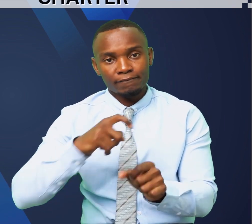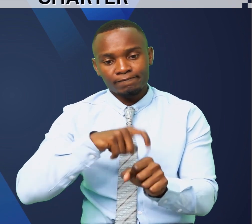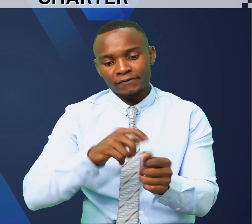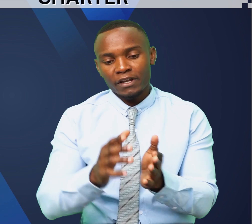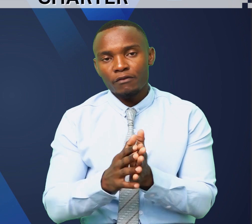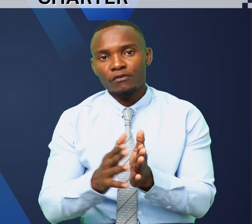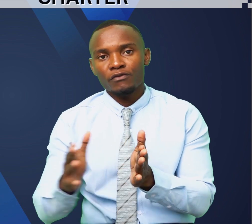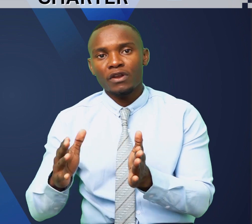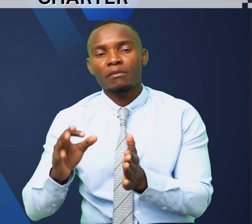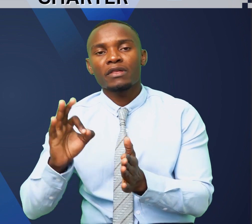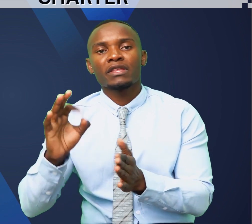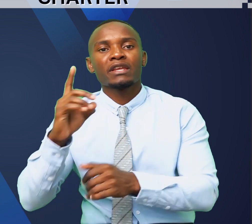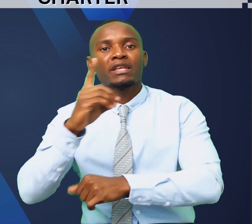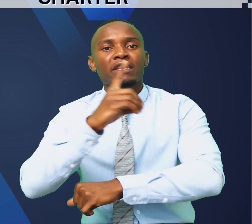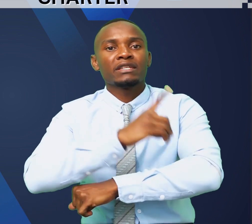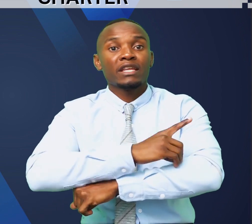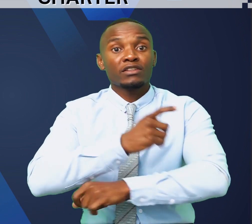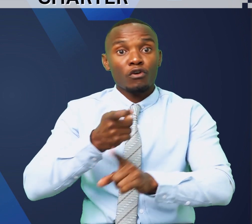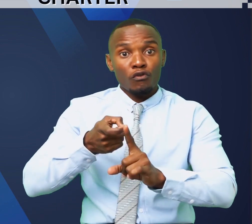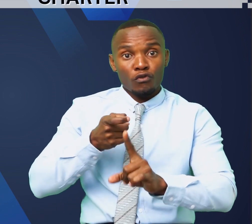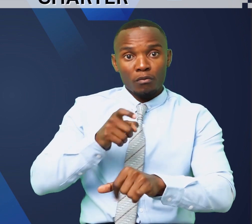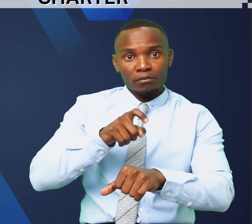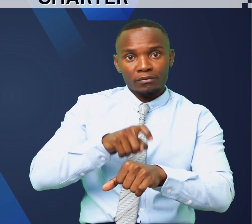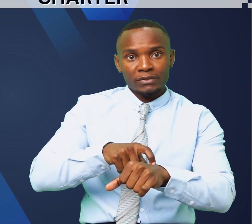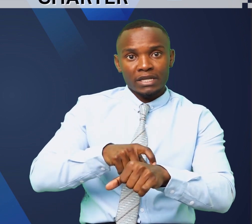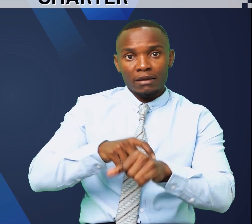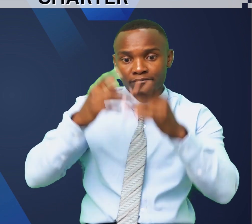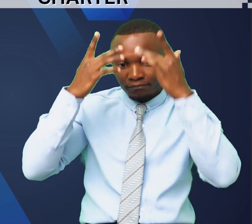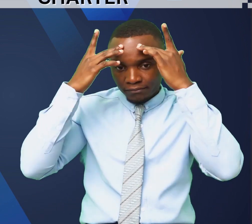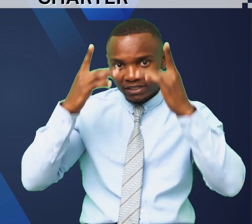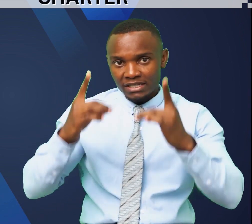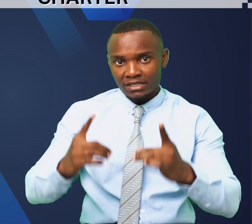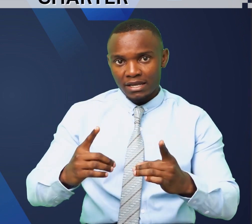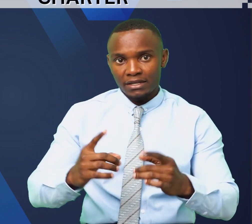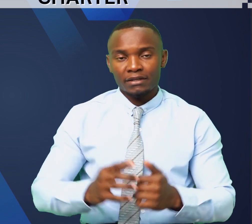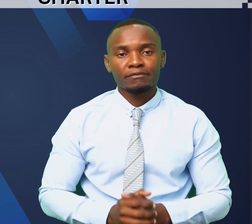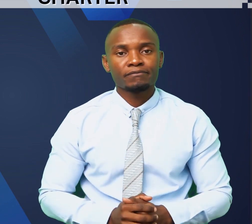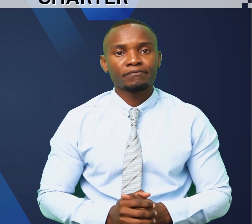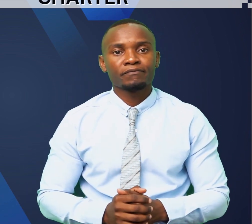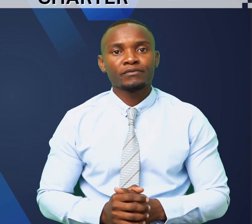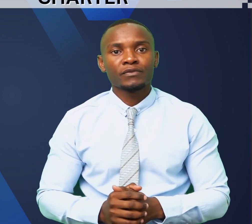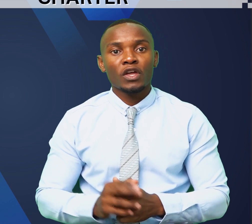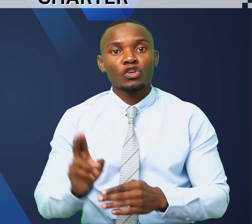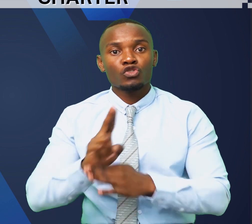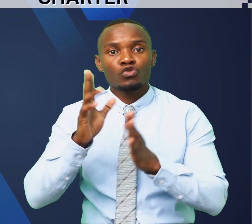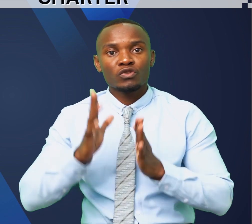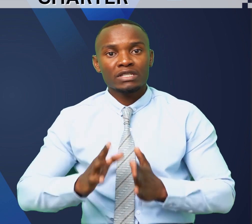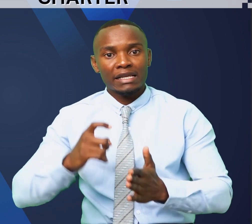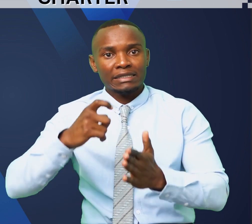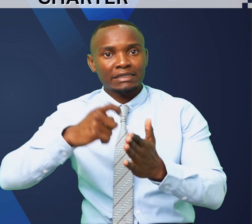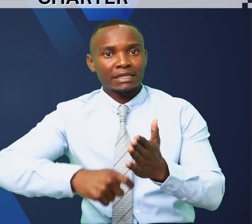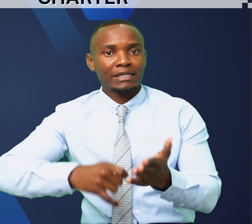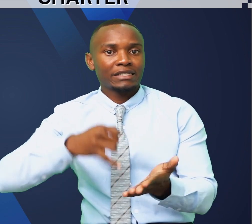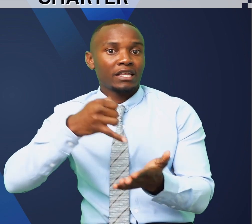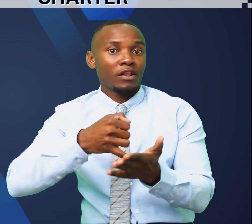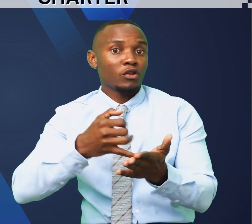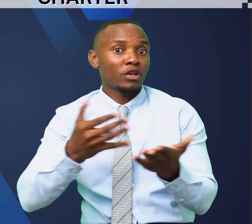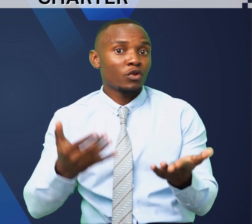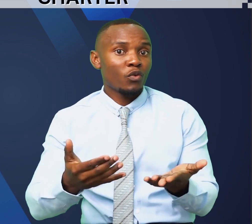Timeline, 3 days from the day of decision. User charges included in